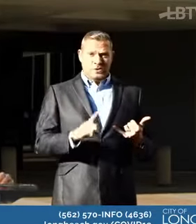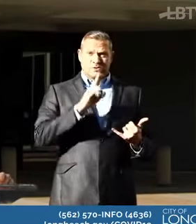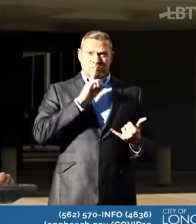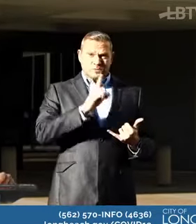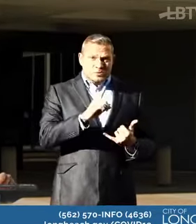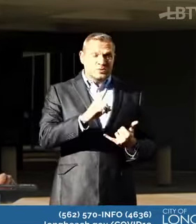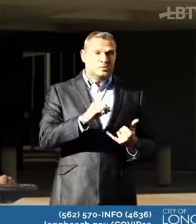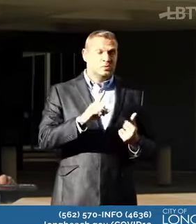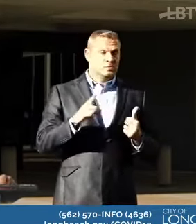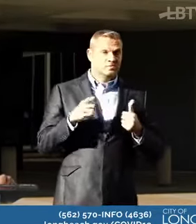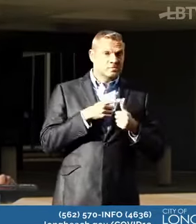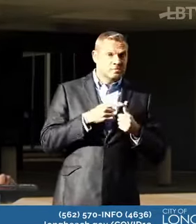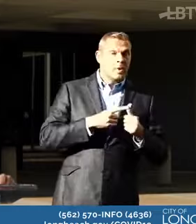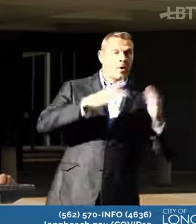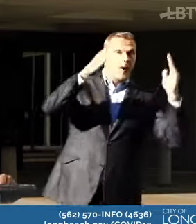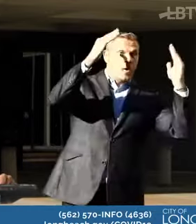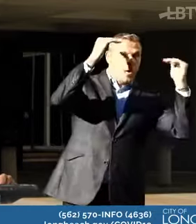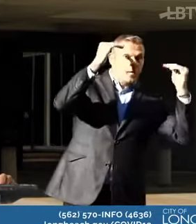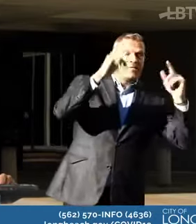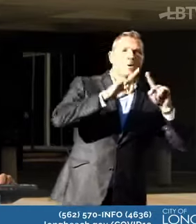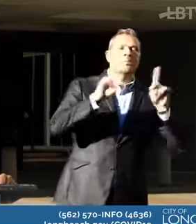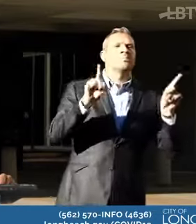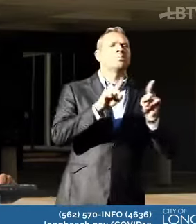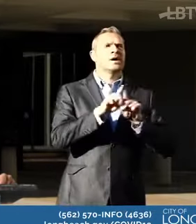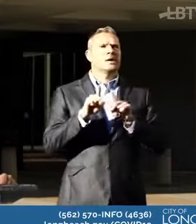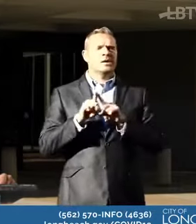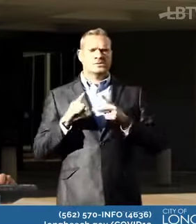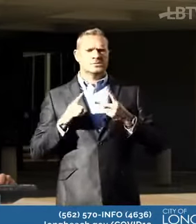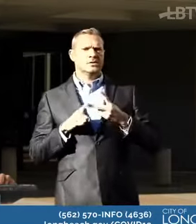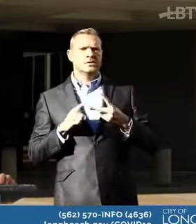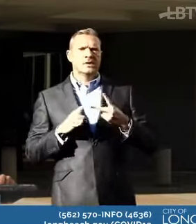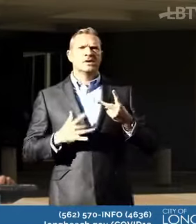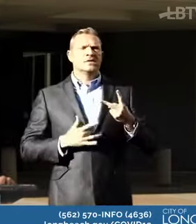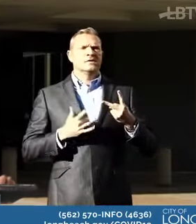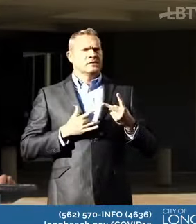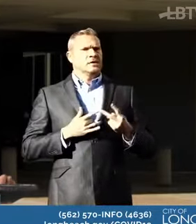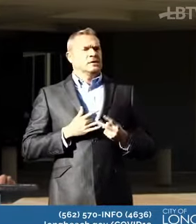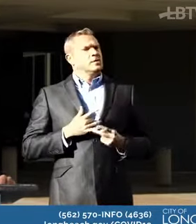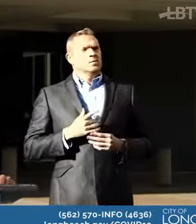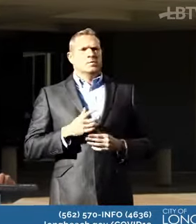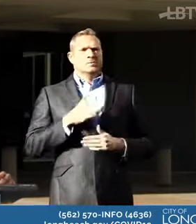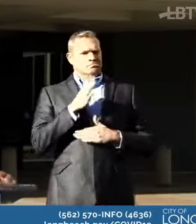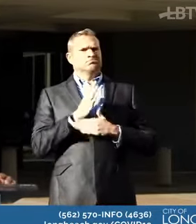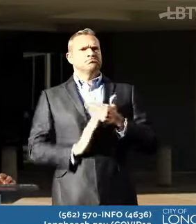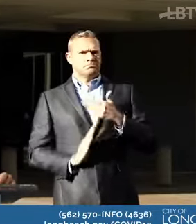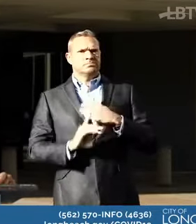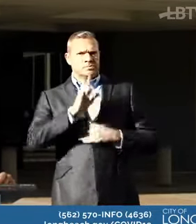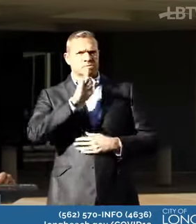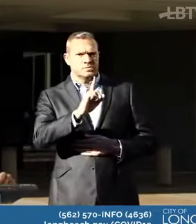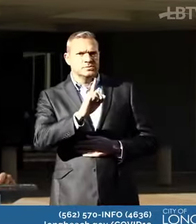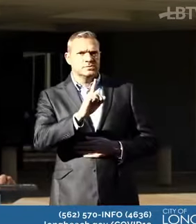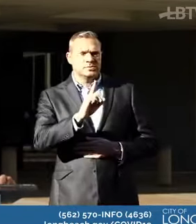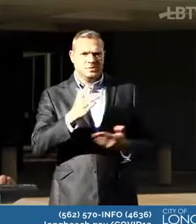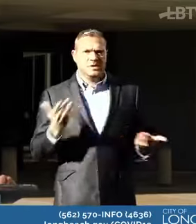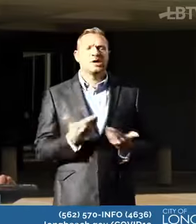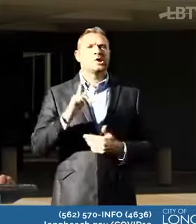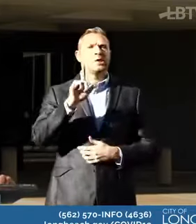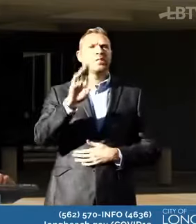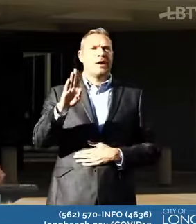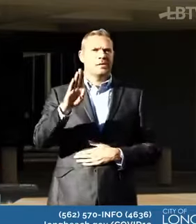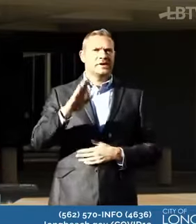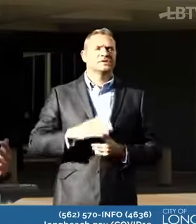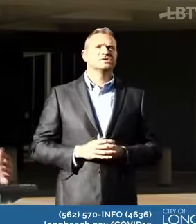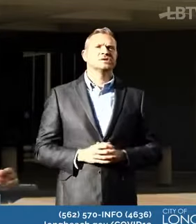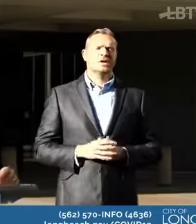hopeful but also sobering here in our community here in Long Beach. We are going today to